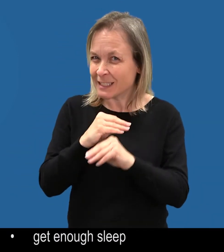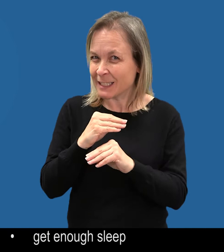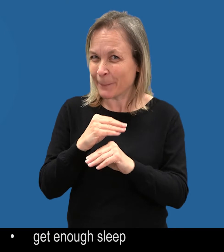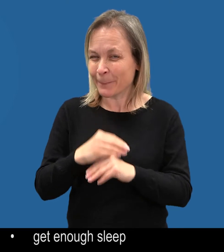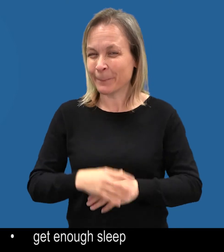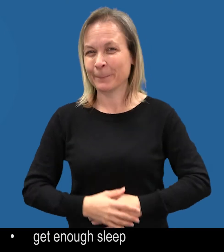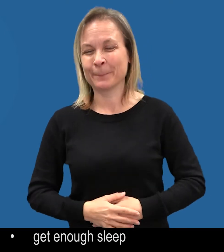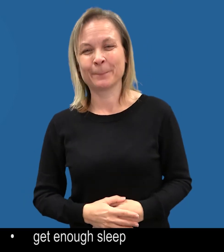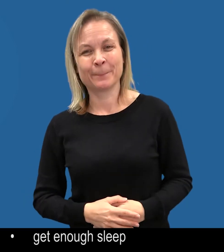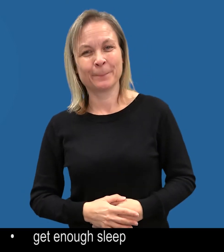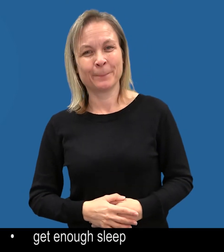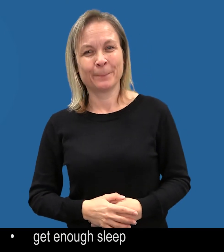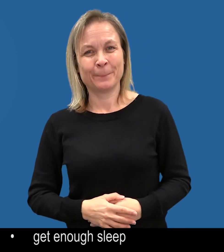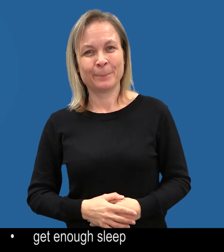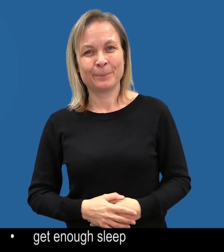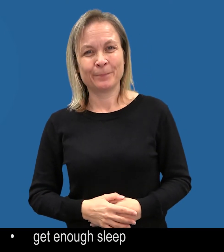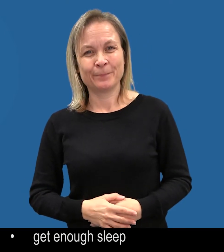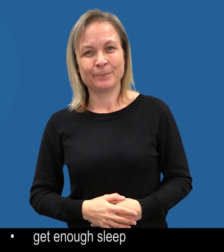Get enough sleep.